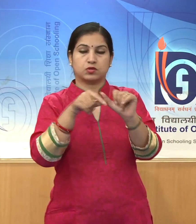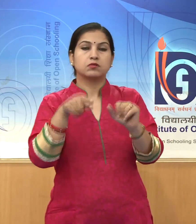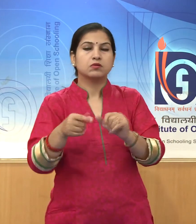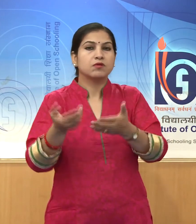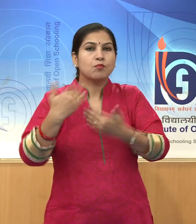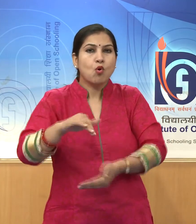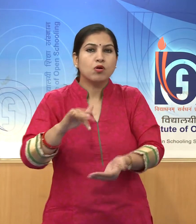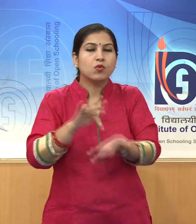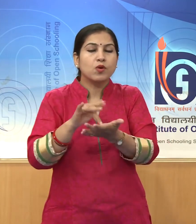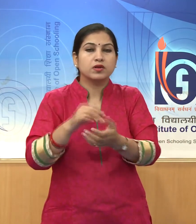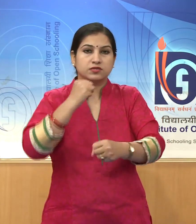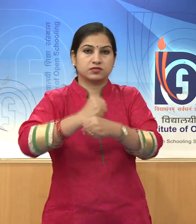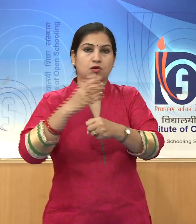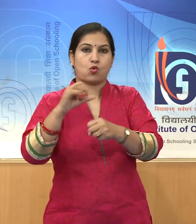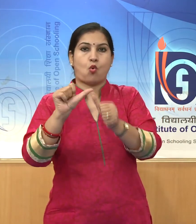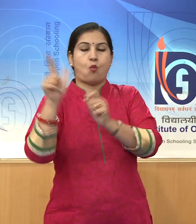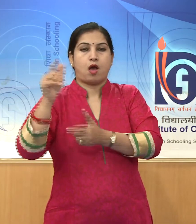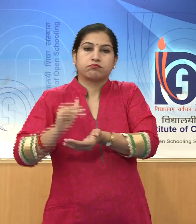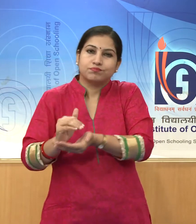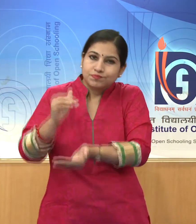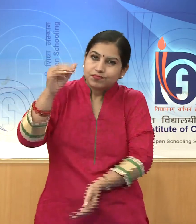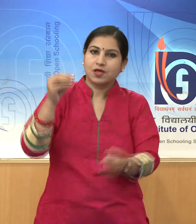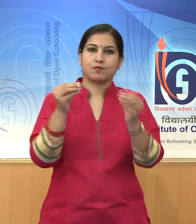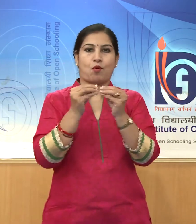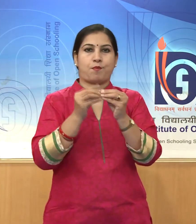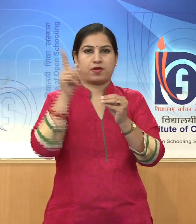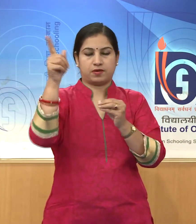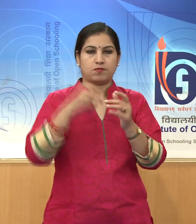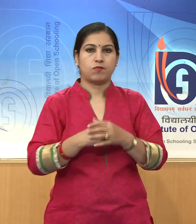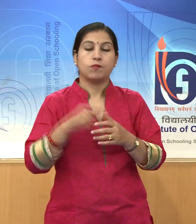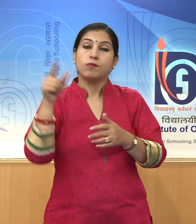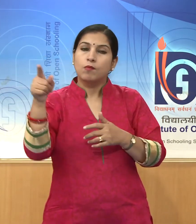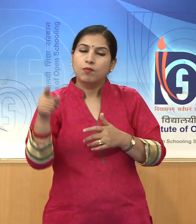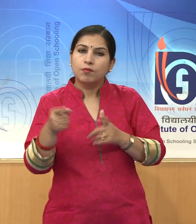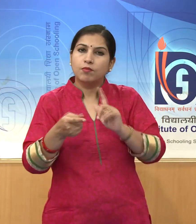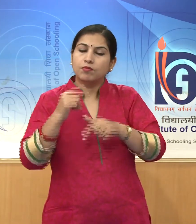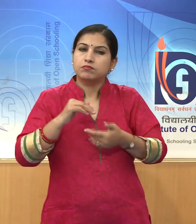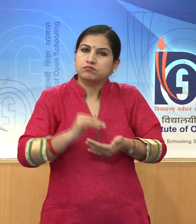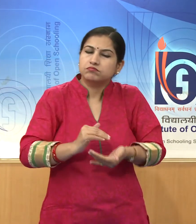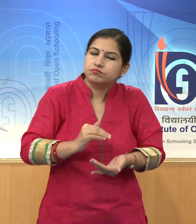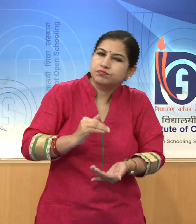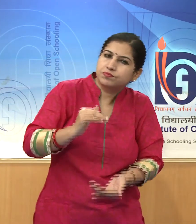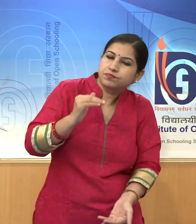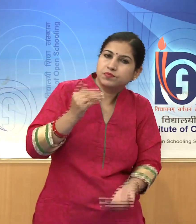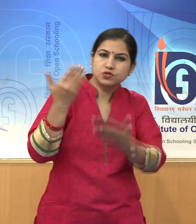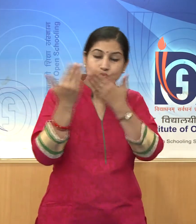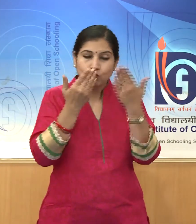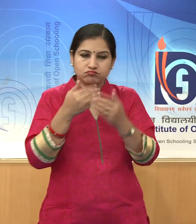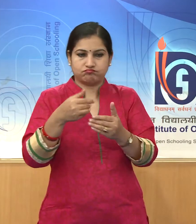He was born in Goa and grew up in Mumbai. He was expelled